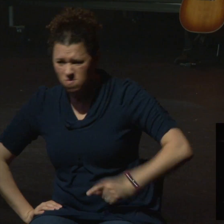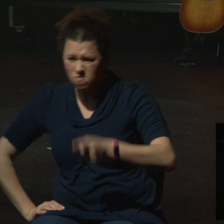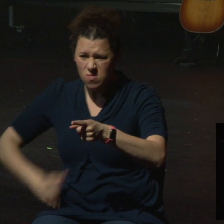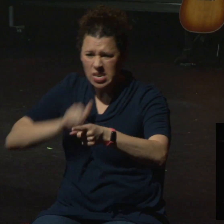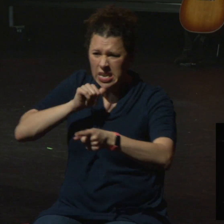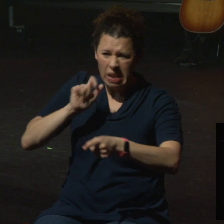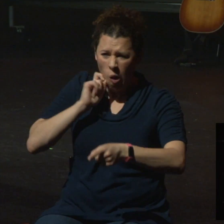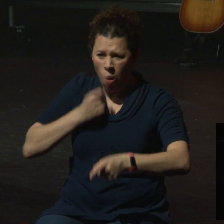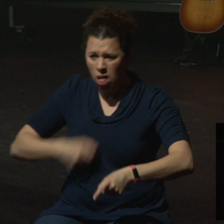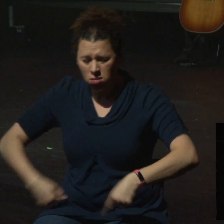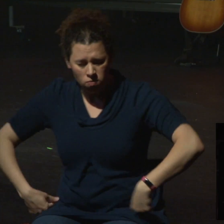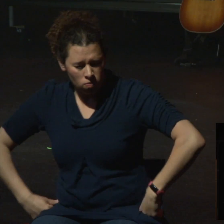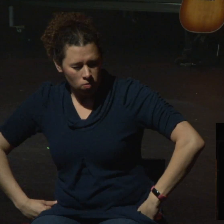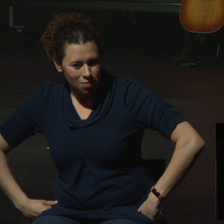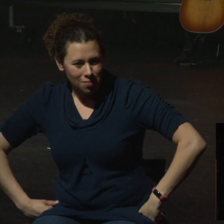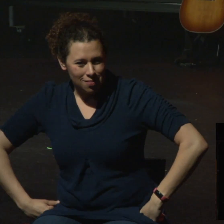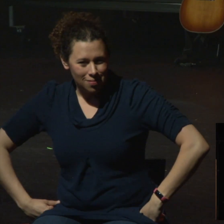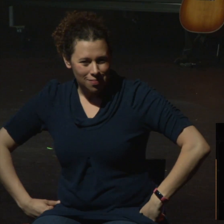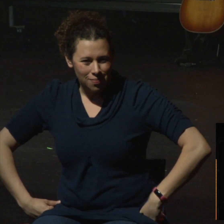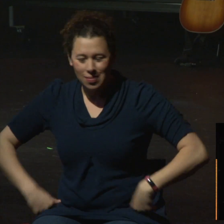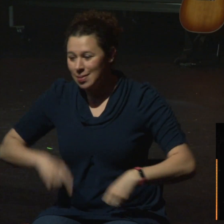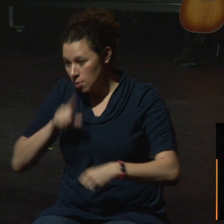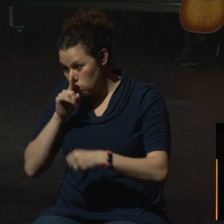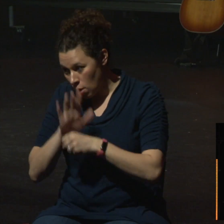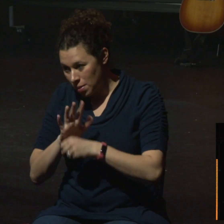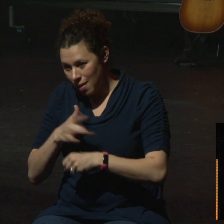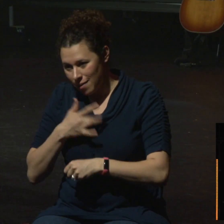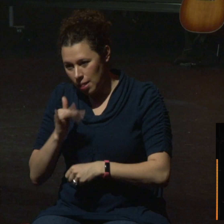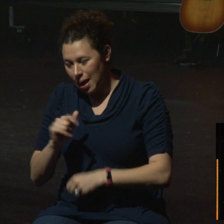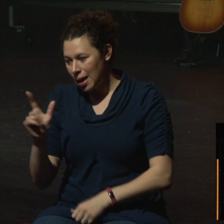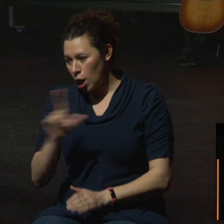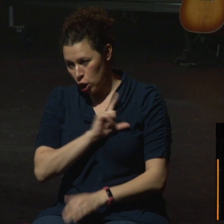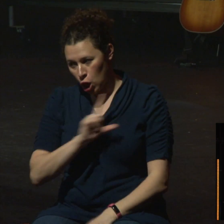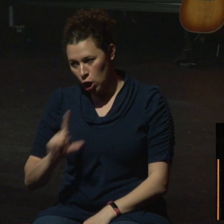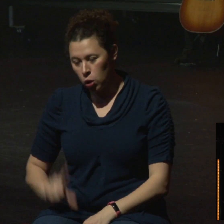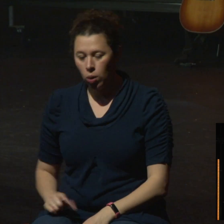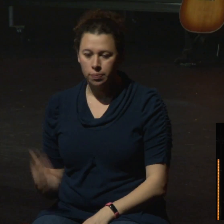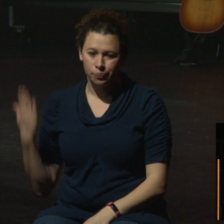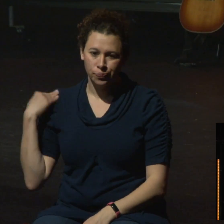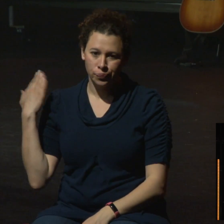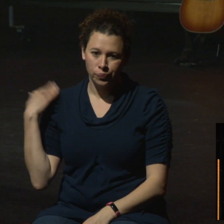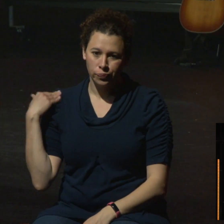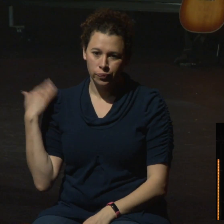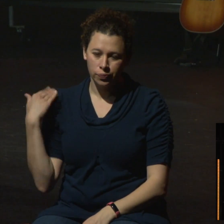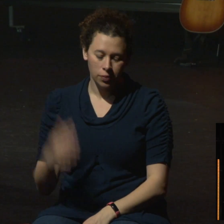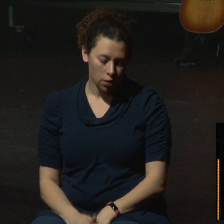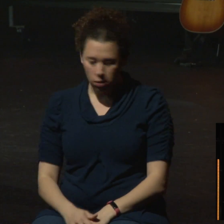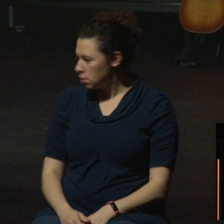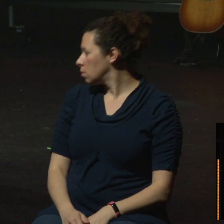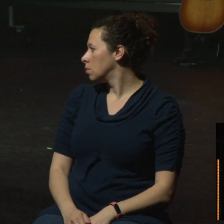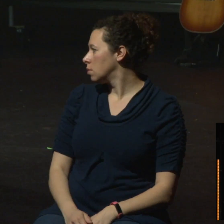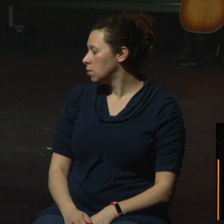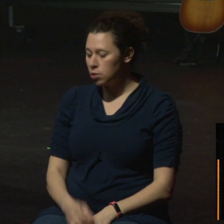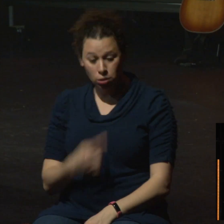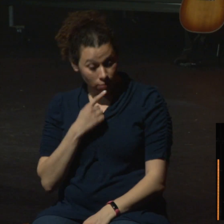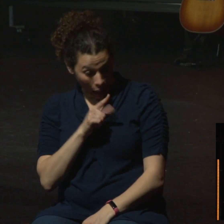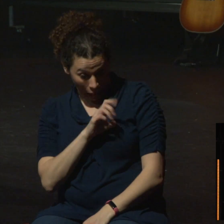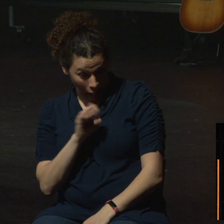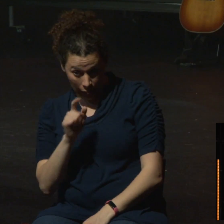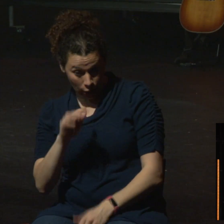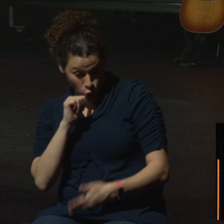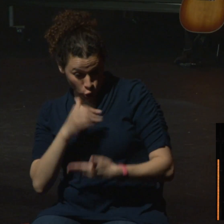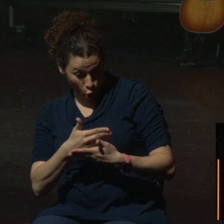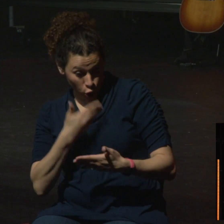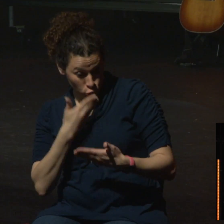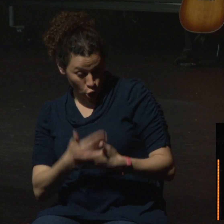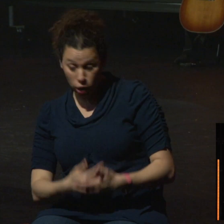cool. And I promise you, it felt like the Lord just tapped me on the shoulder, and he's like, Lee's good.